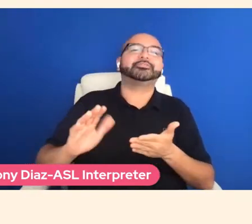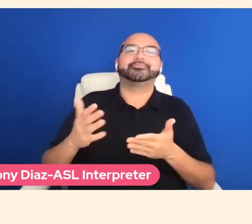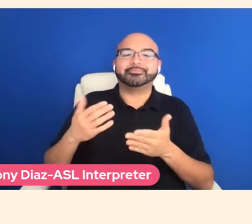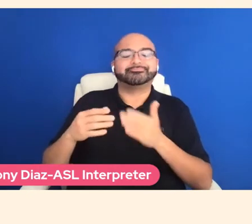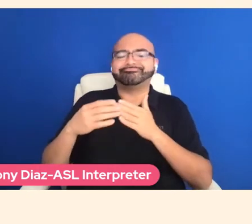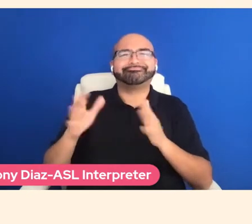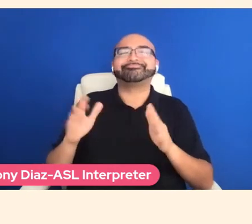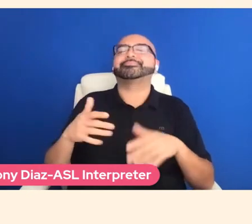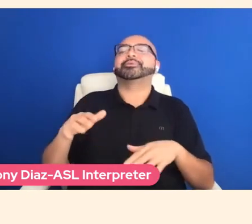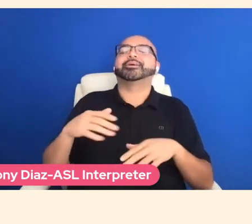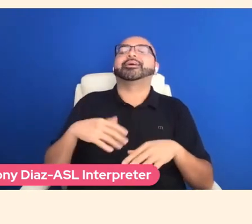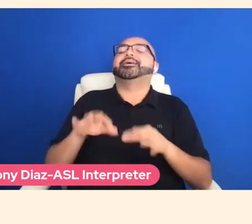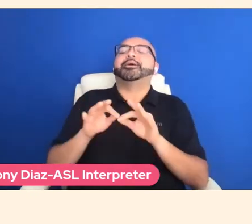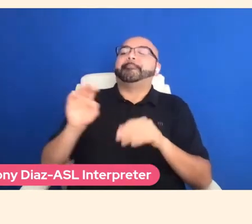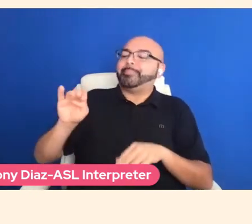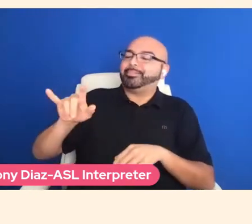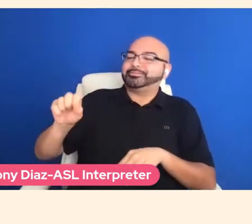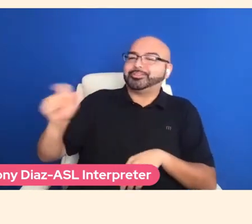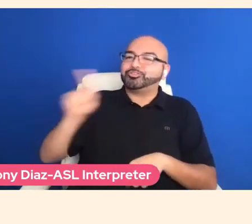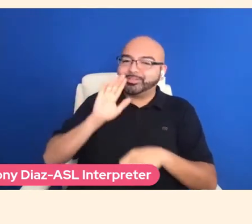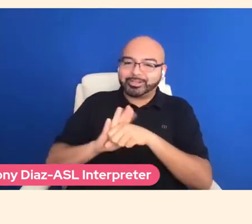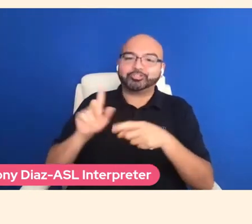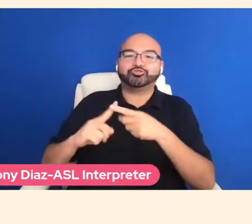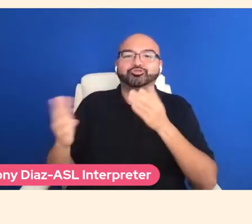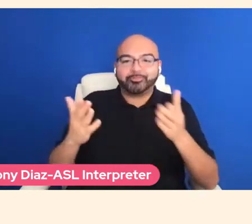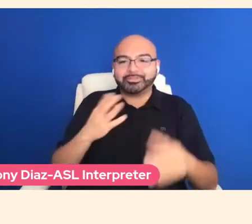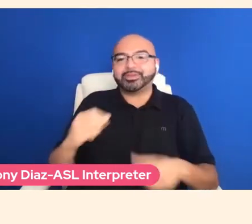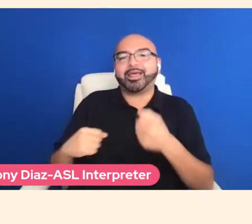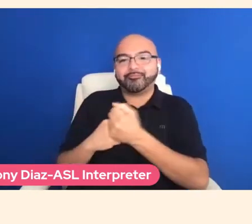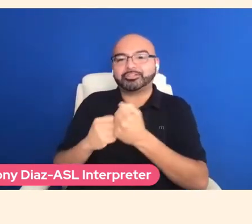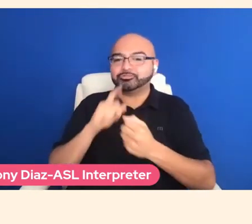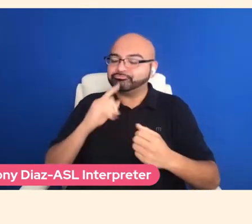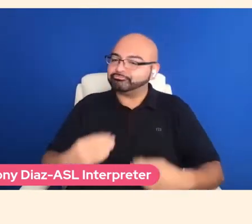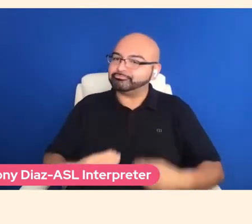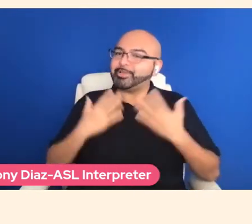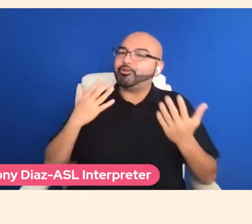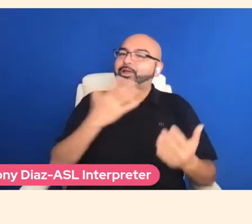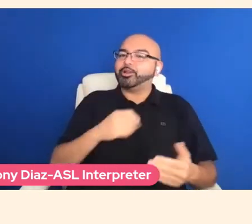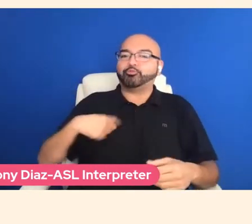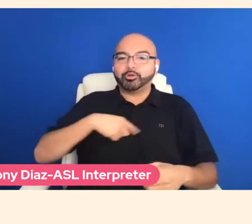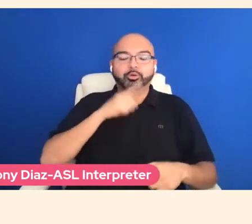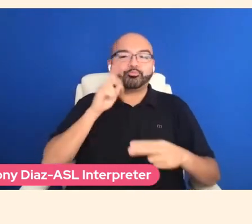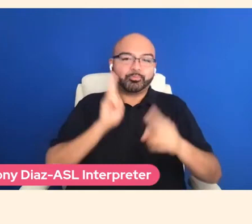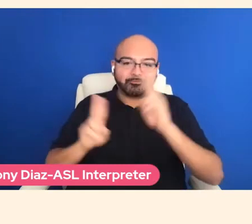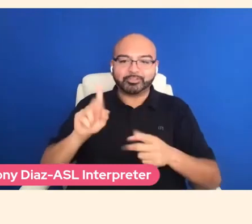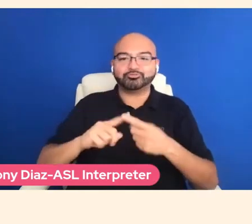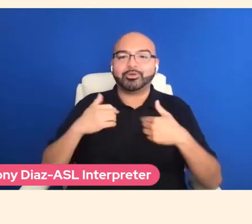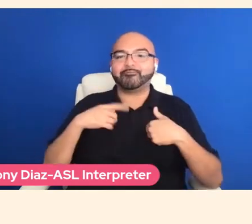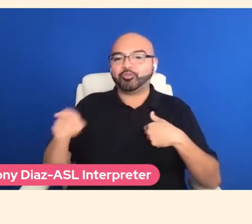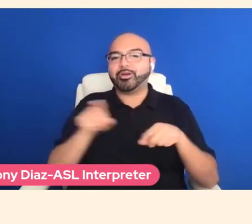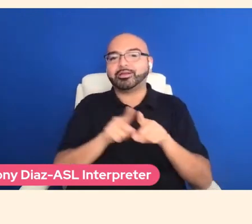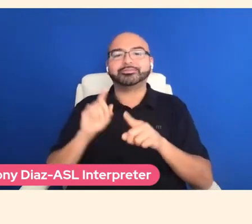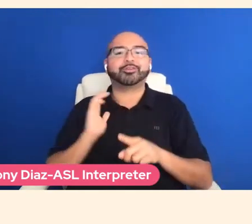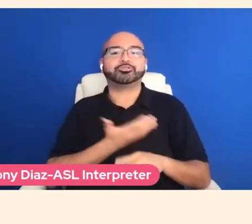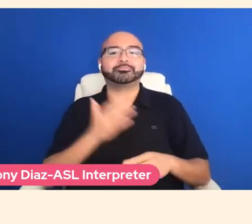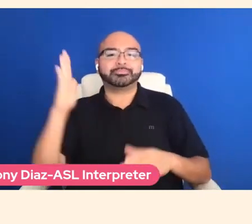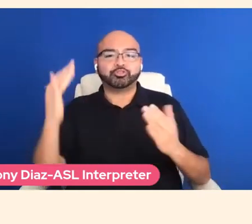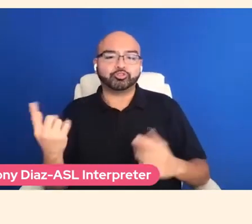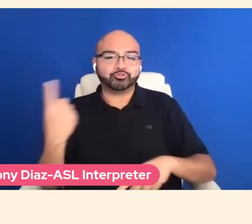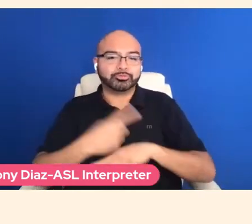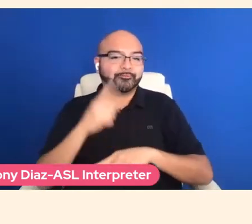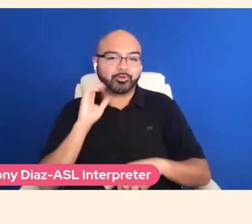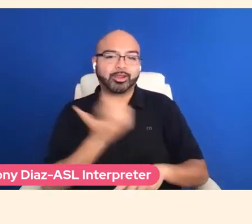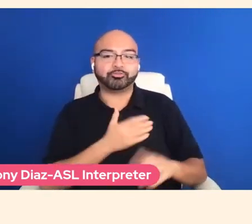organizations. Melissa's dedication to service and advocacy is truly inspiring, and we are privileged to have her as our speaker for this session.